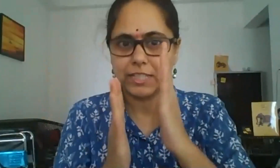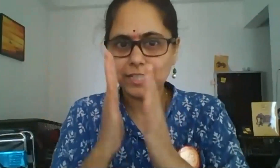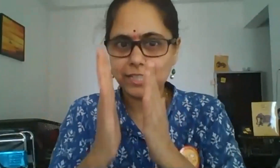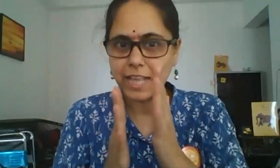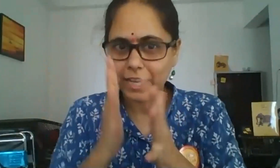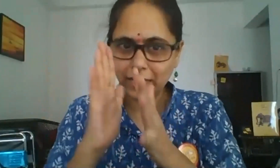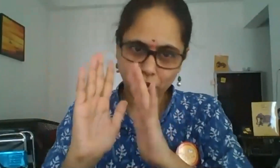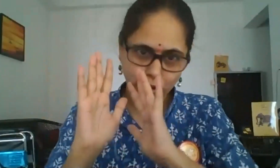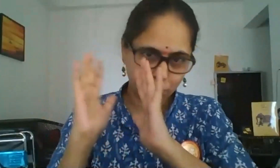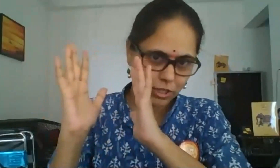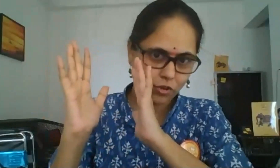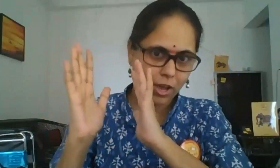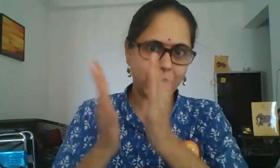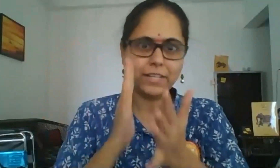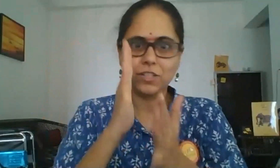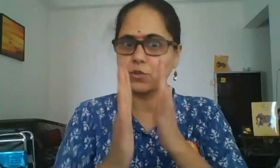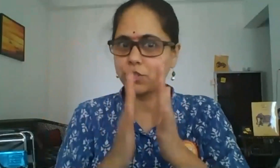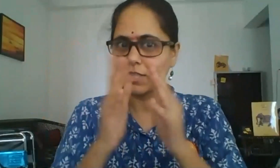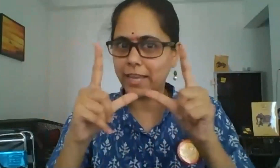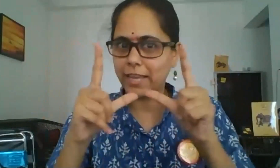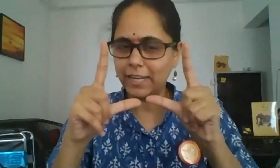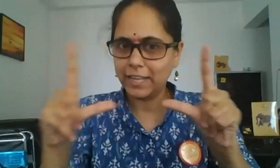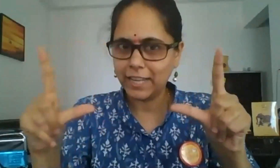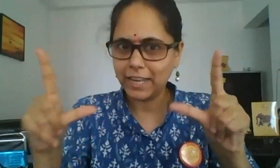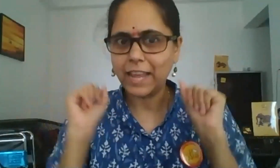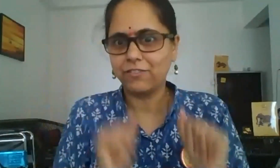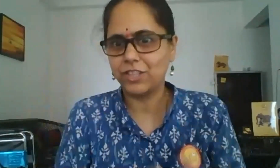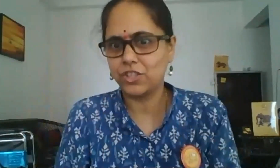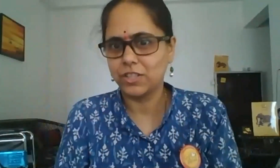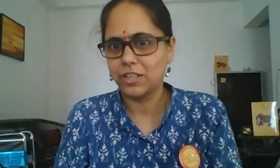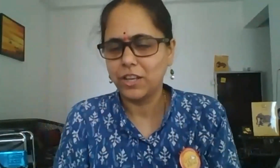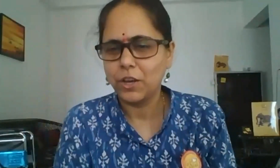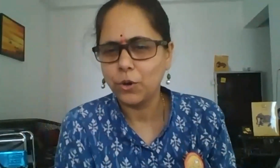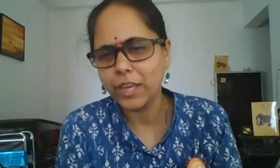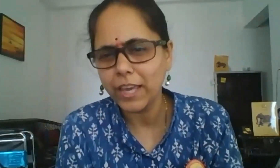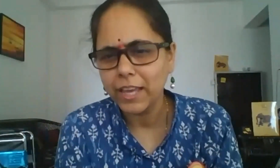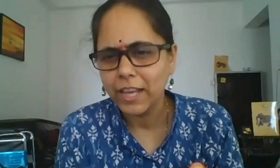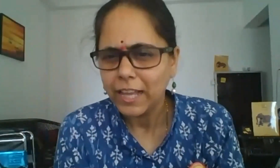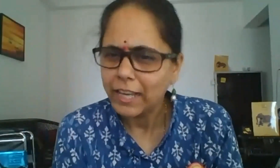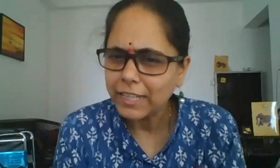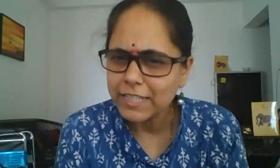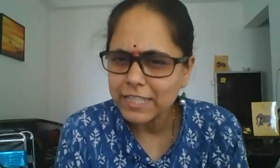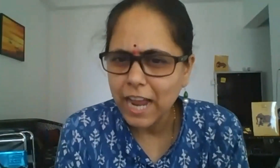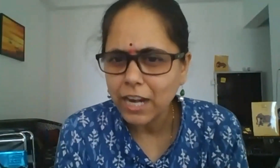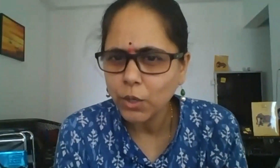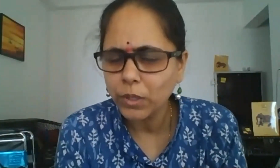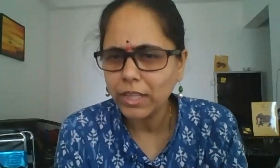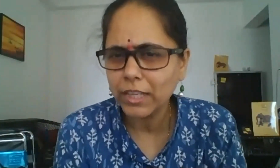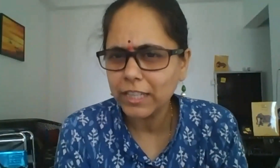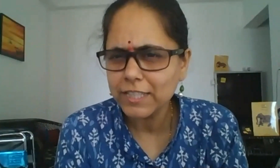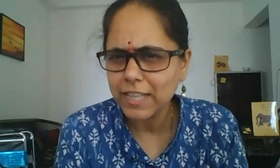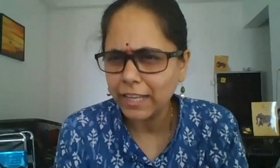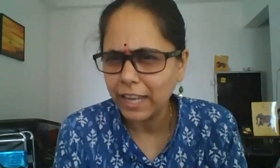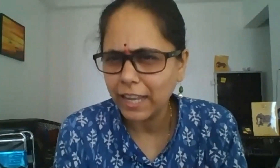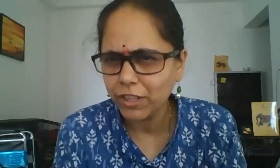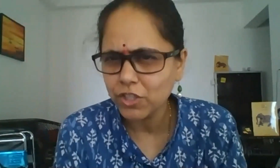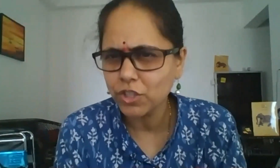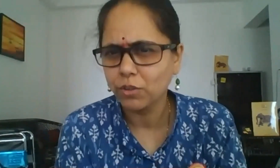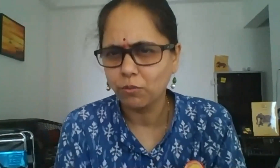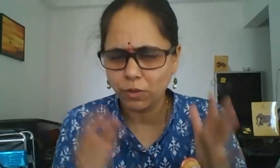is sign, you're using your hands, so sign language. Okay, let us start with Indian sign language. Once